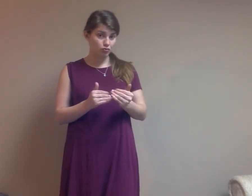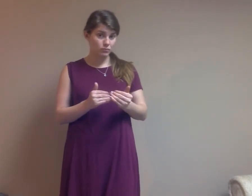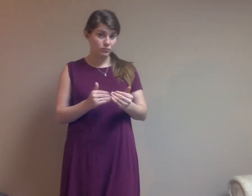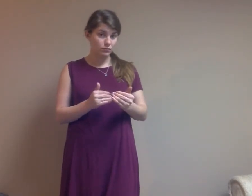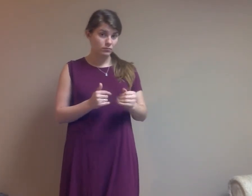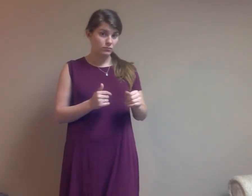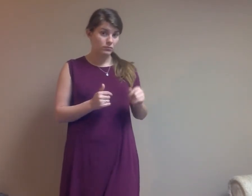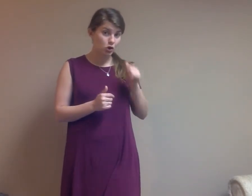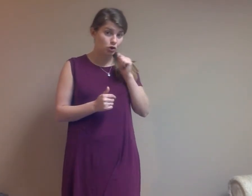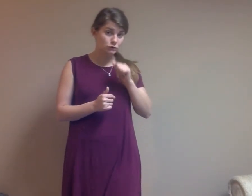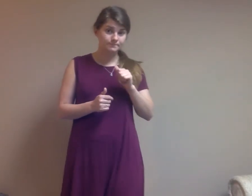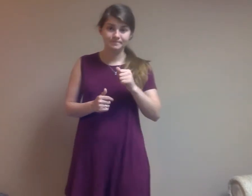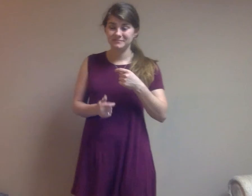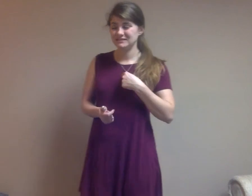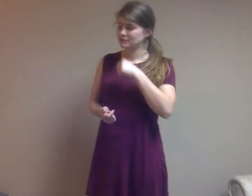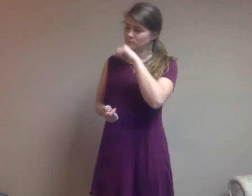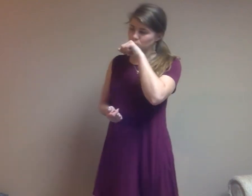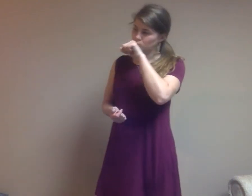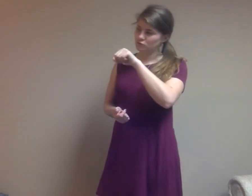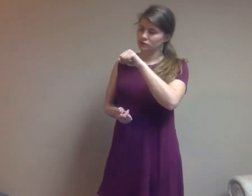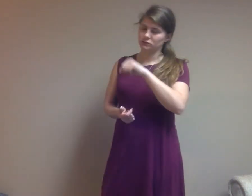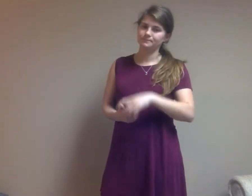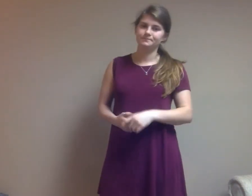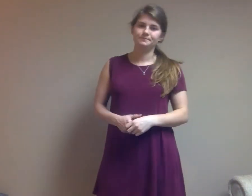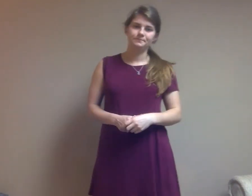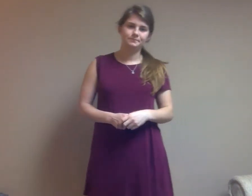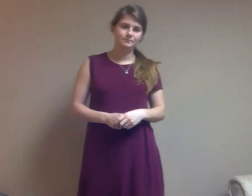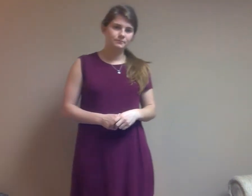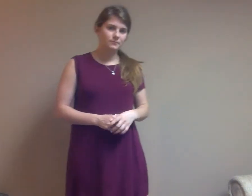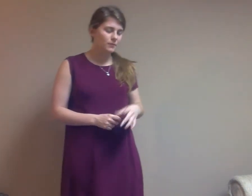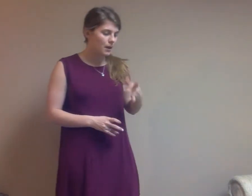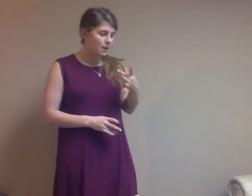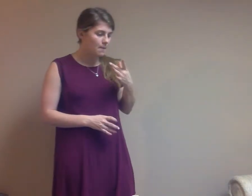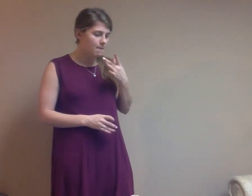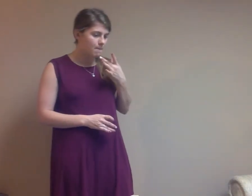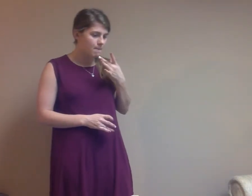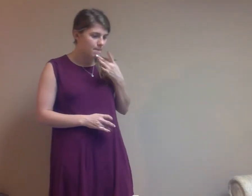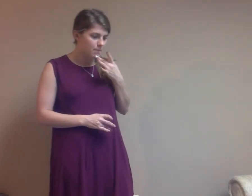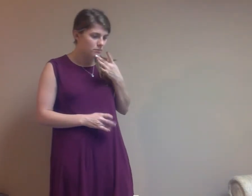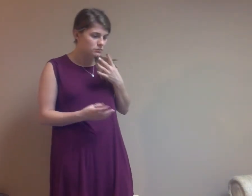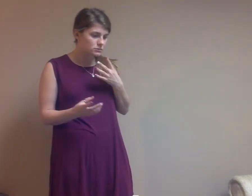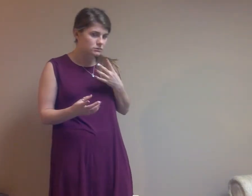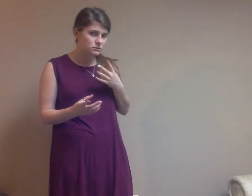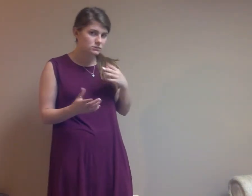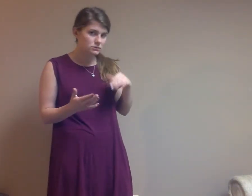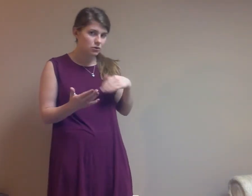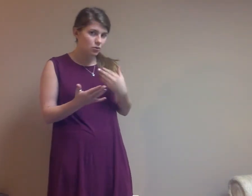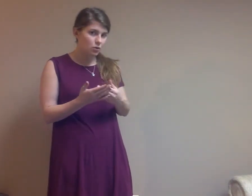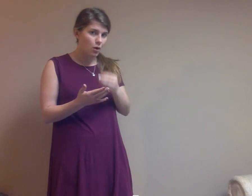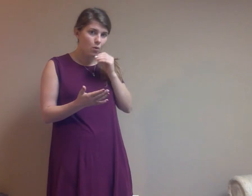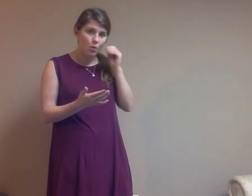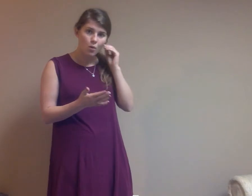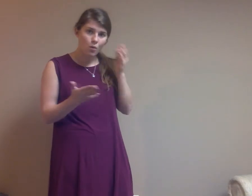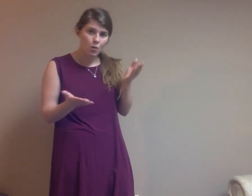Of seeing your mum doing everything, really. Not doing school work, not being waked up at 7 in the morning,